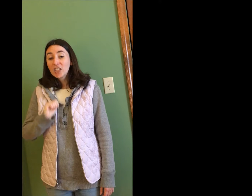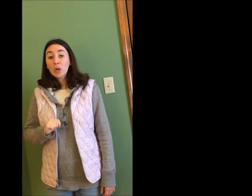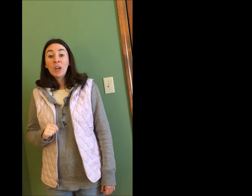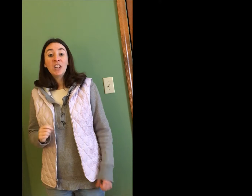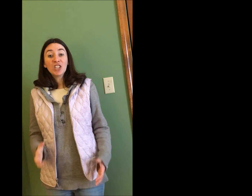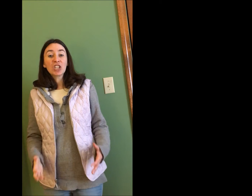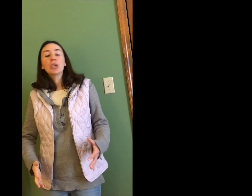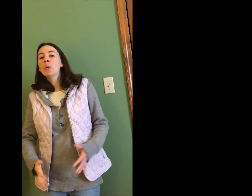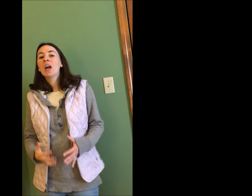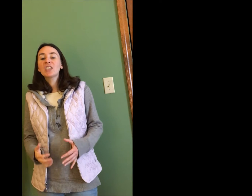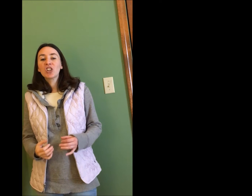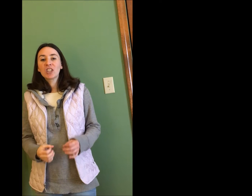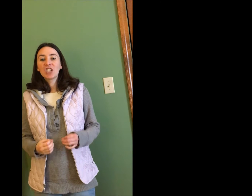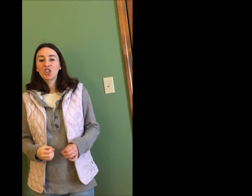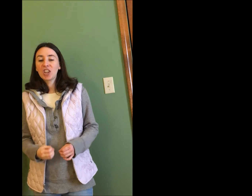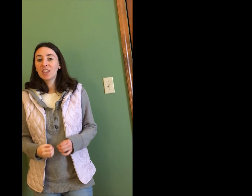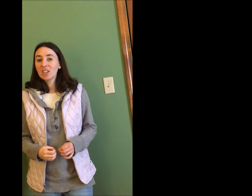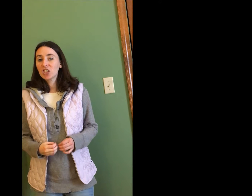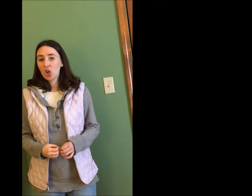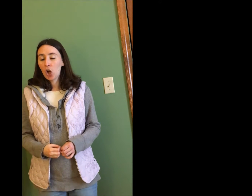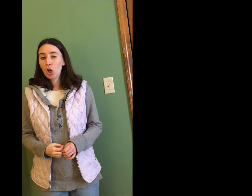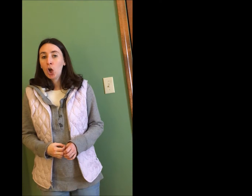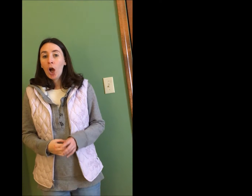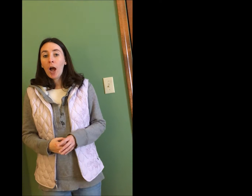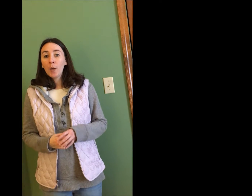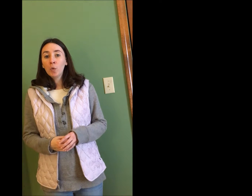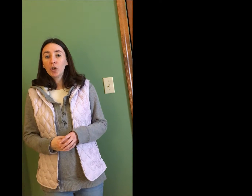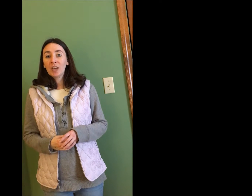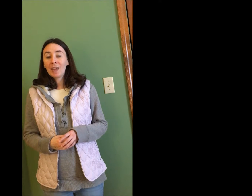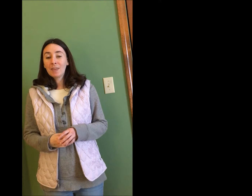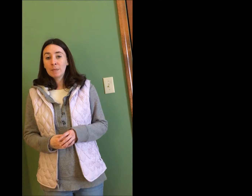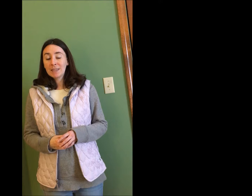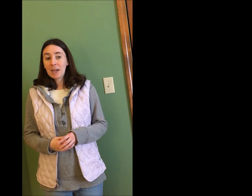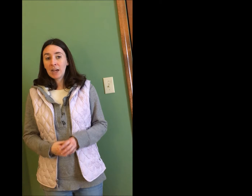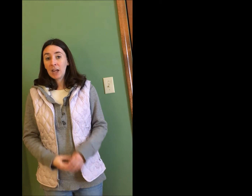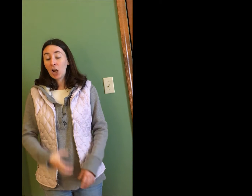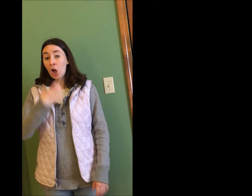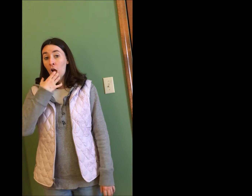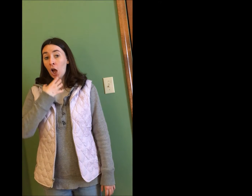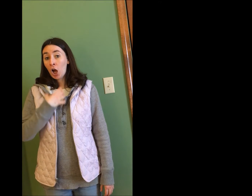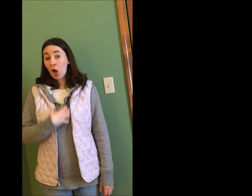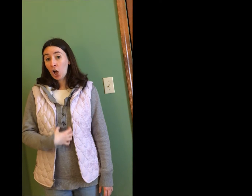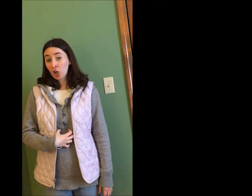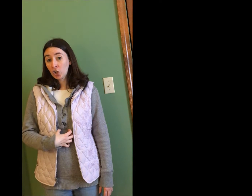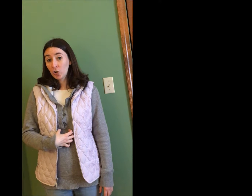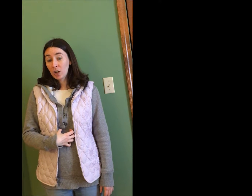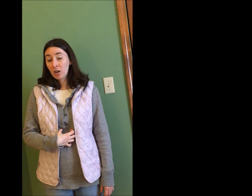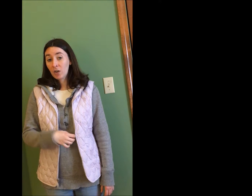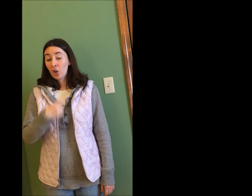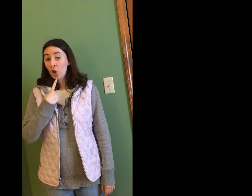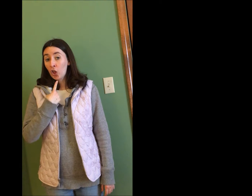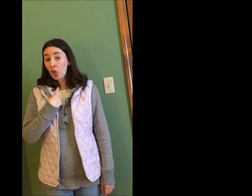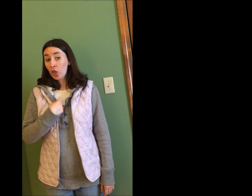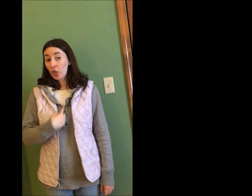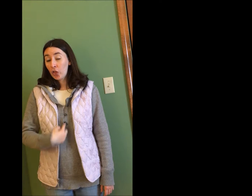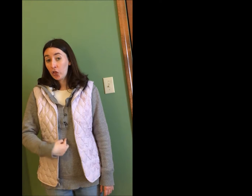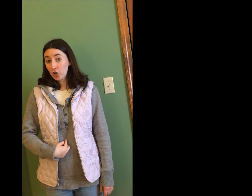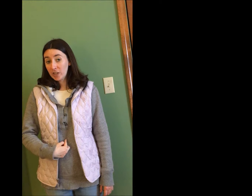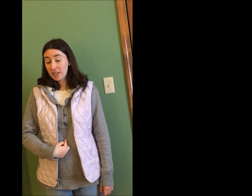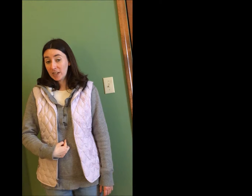So initially when I start teaching this song, I'm looking at them signing hungry, thirsty,